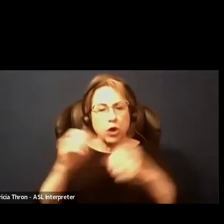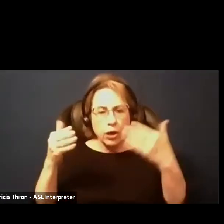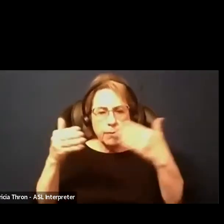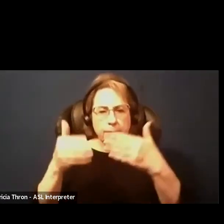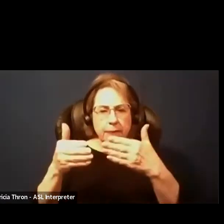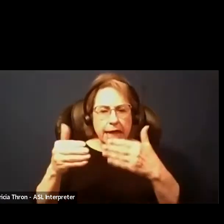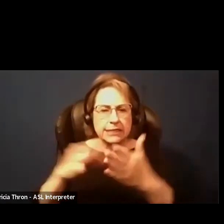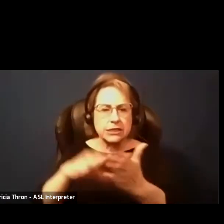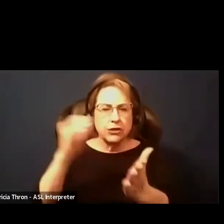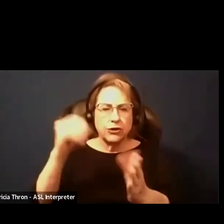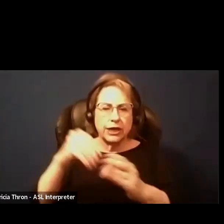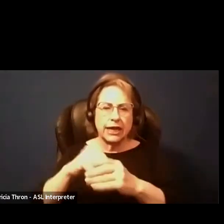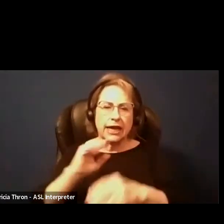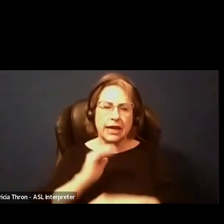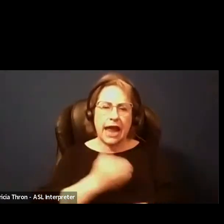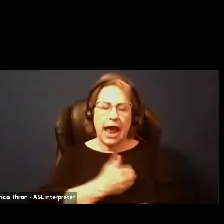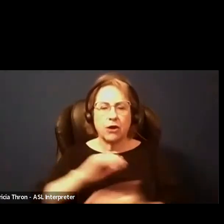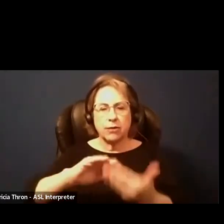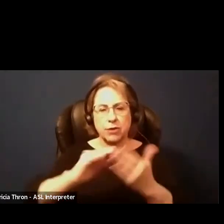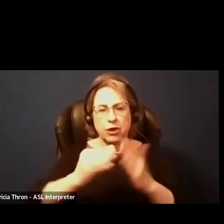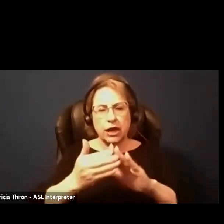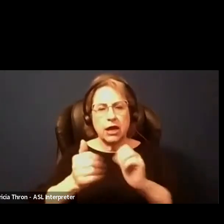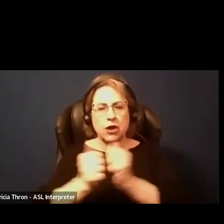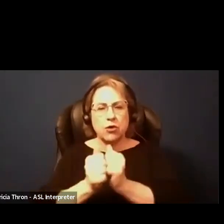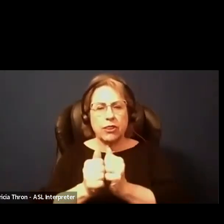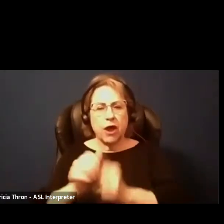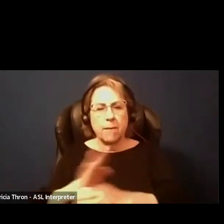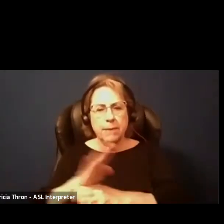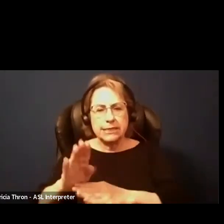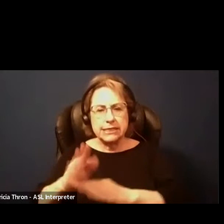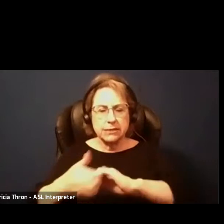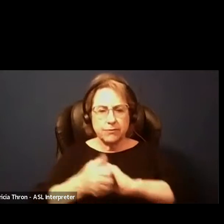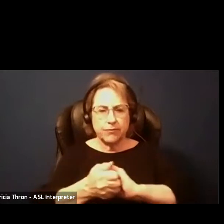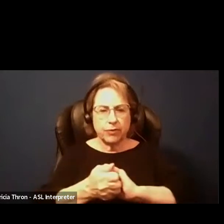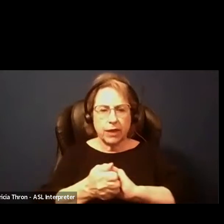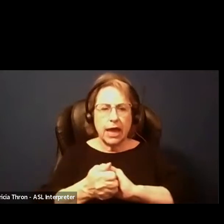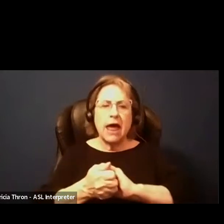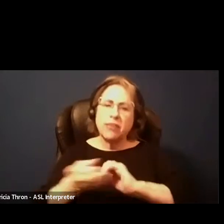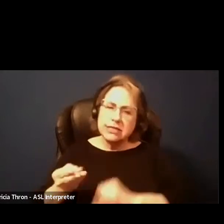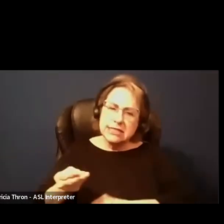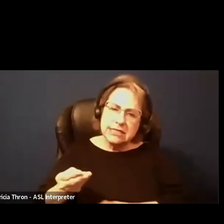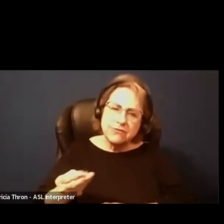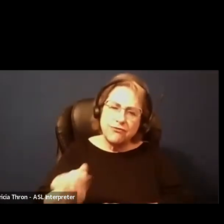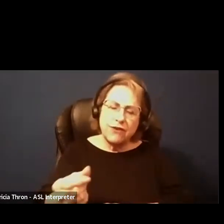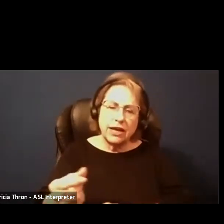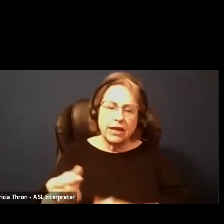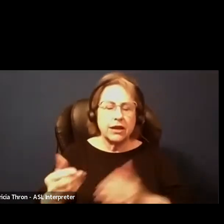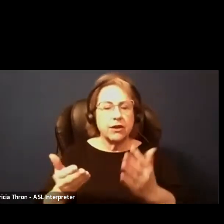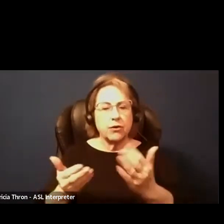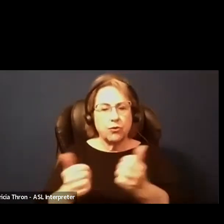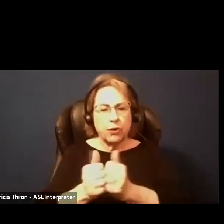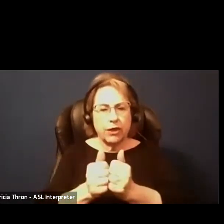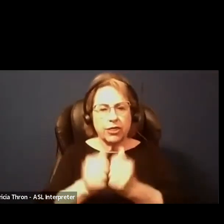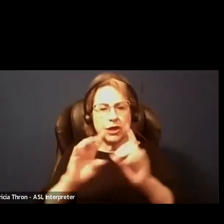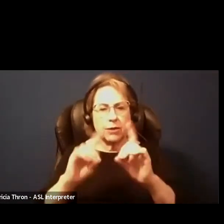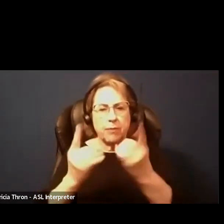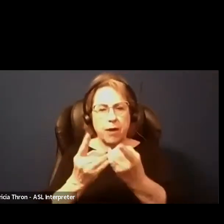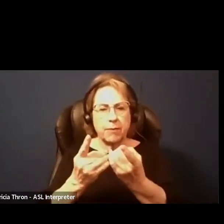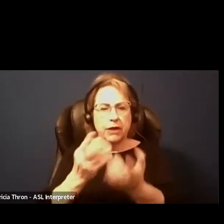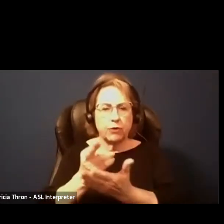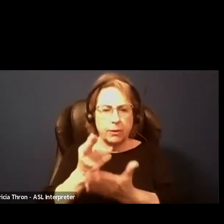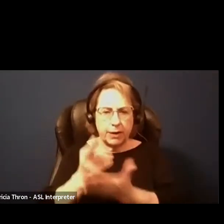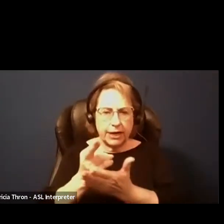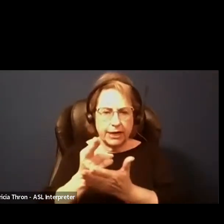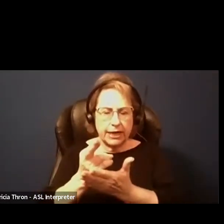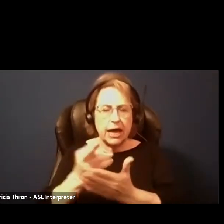partners. Our work-based learning program is primarily funded by the Department of Rehabilitation, with additional funding that comes from the Golden